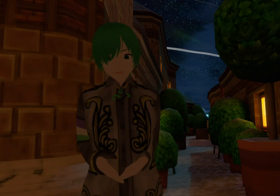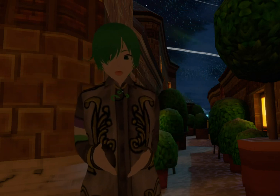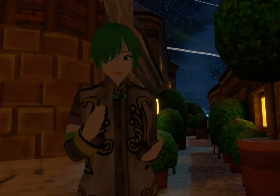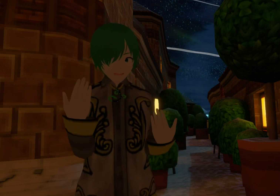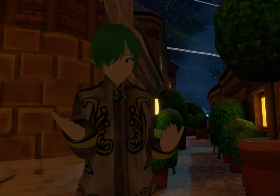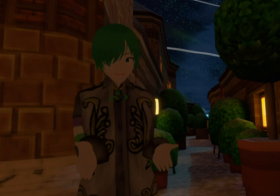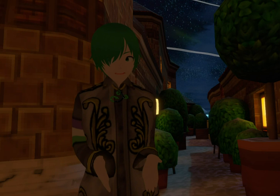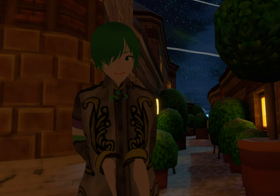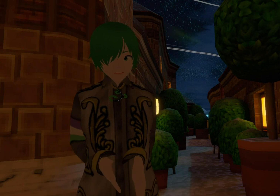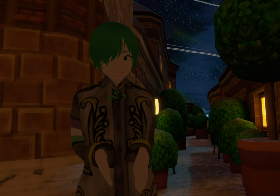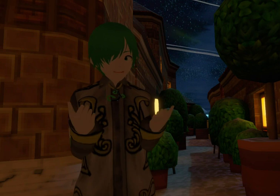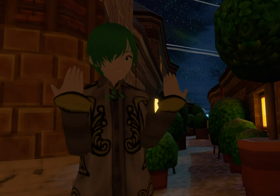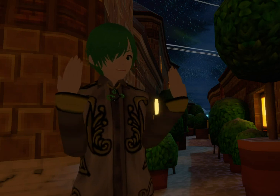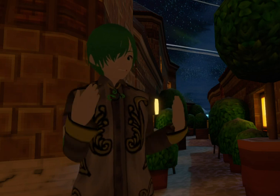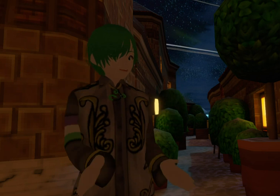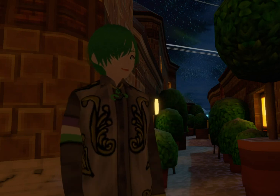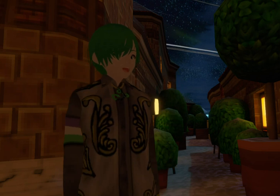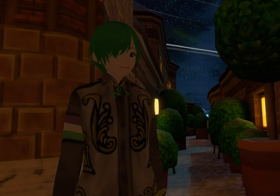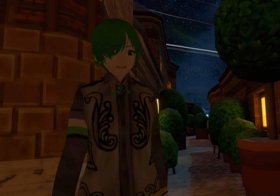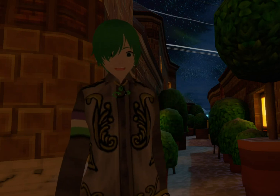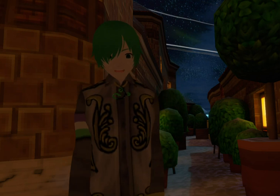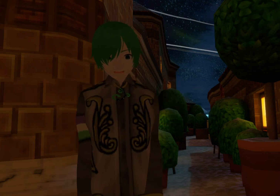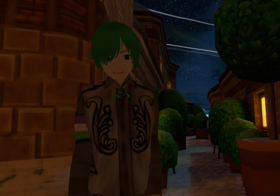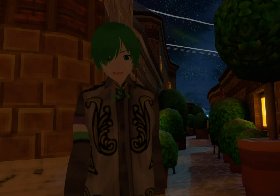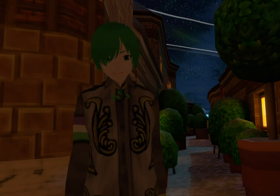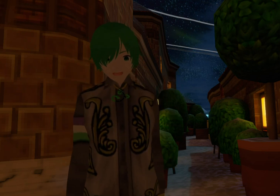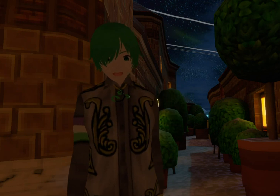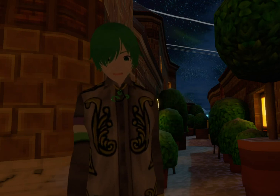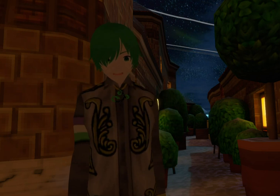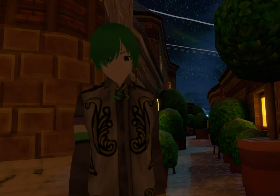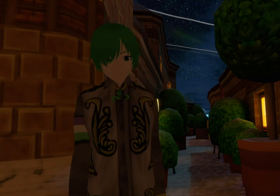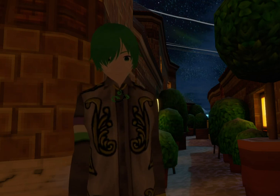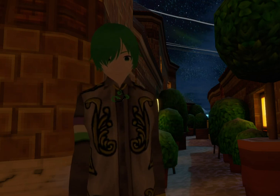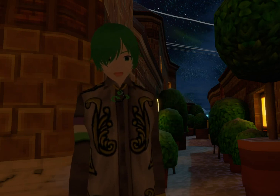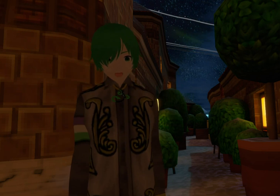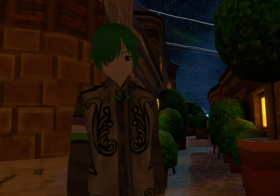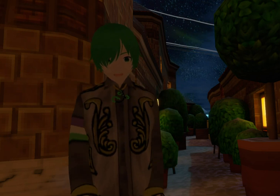for getting across the message. Let's see, can I think of anything off the top of my head? Of